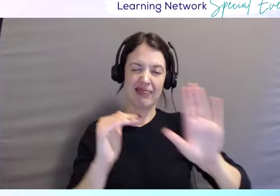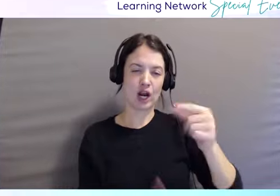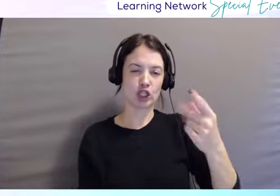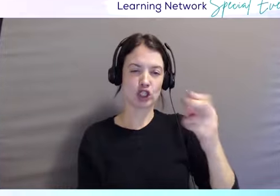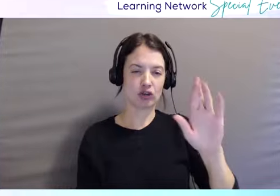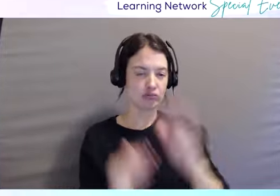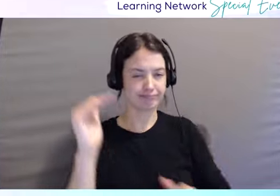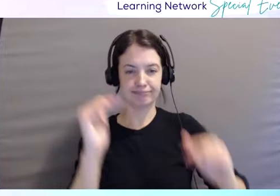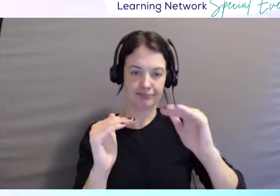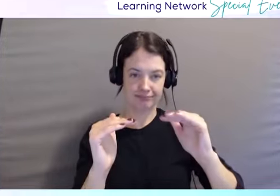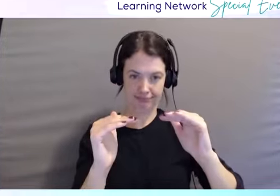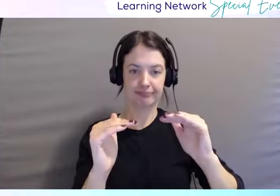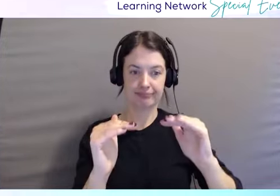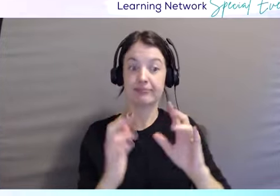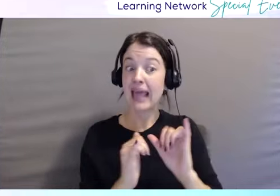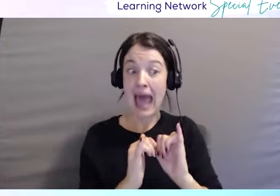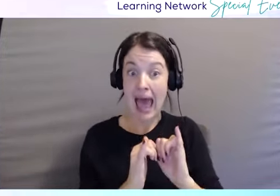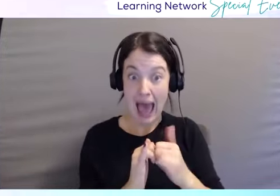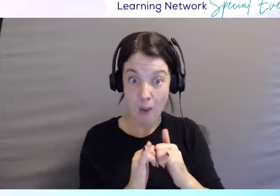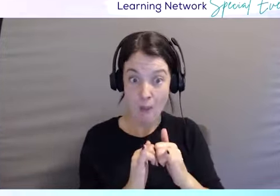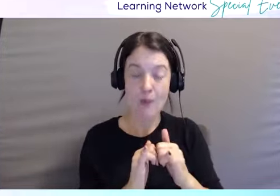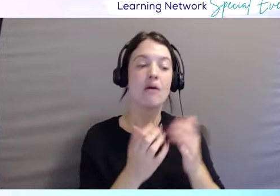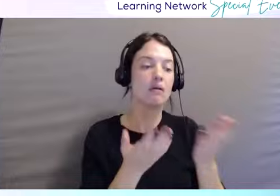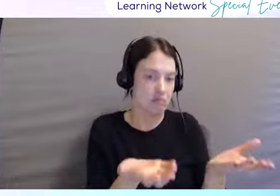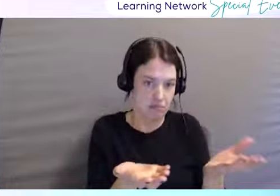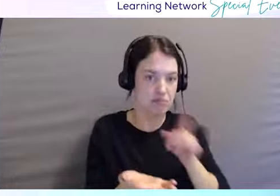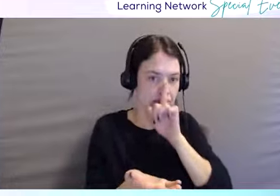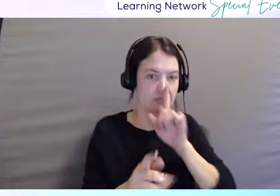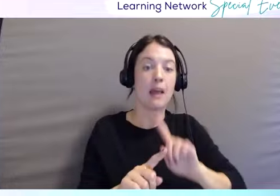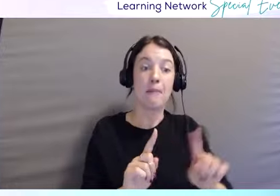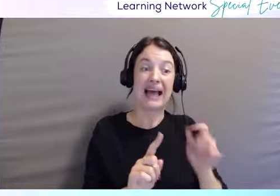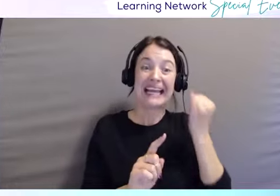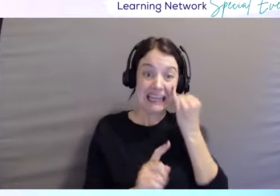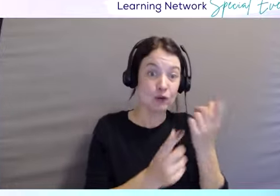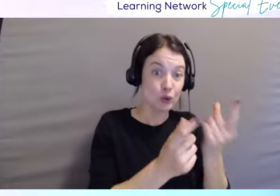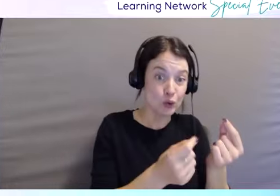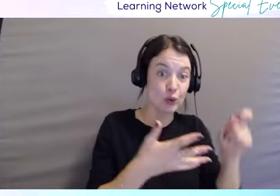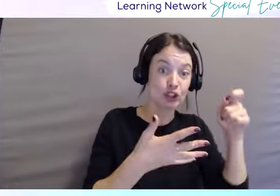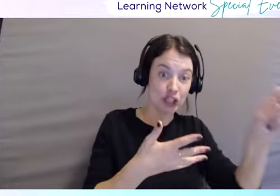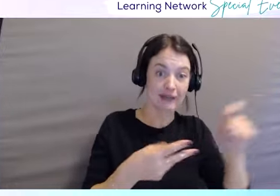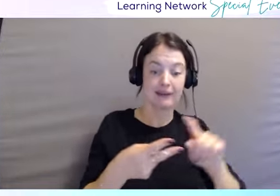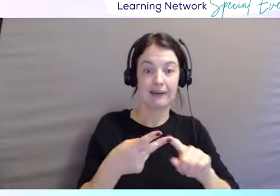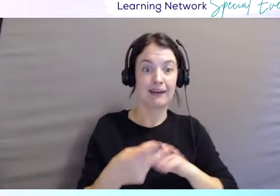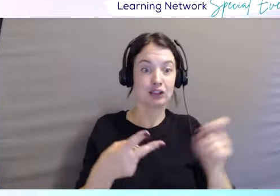so, that is gender transformative. In other words, you could try and reduce tobacco use, but you could do